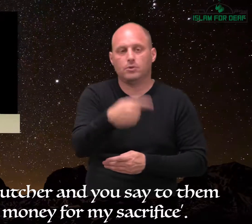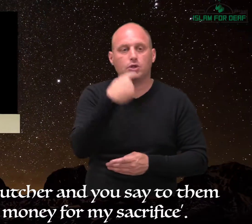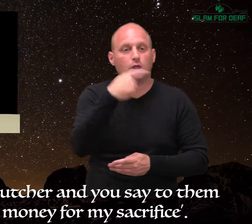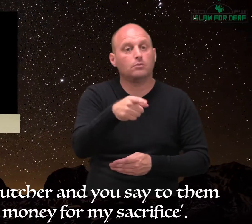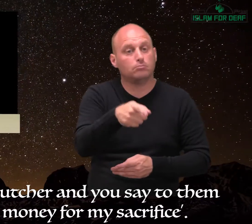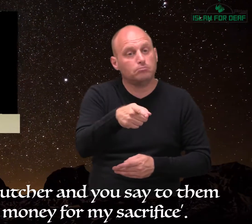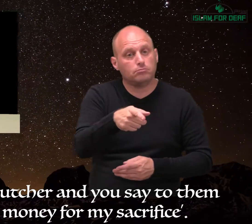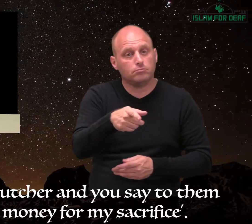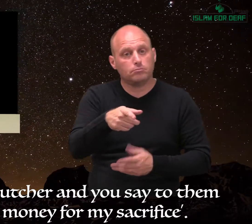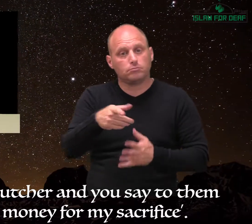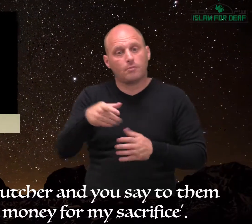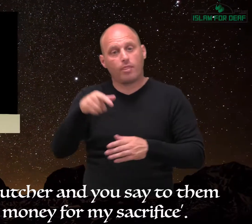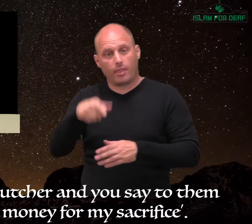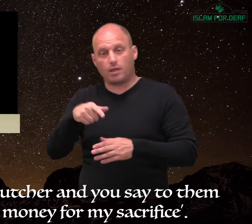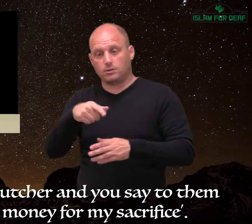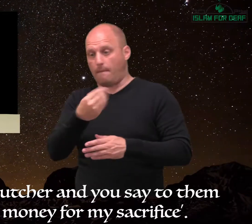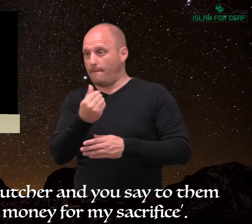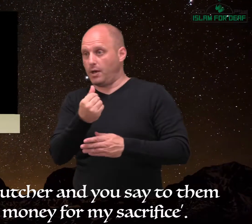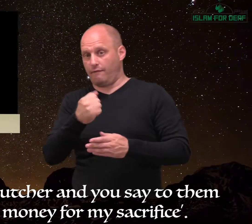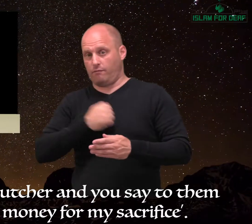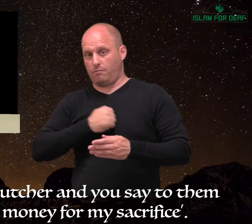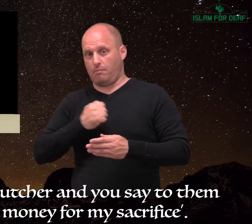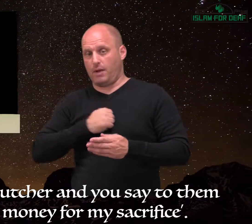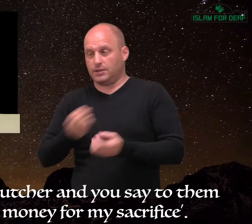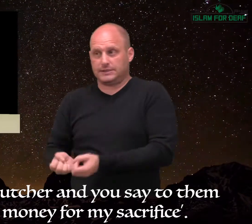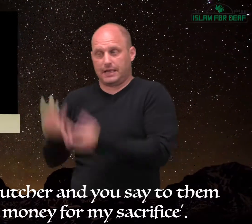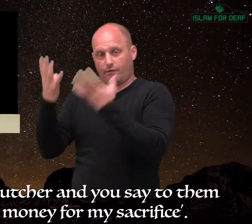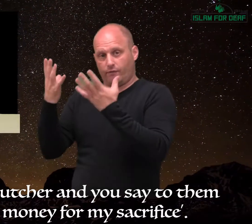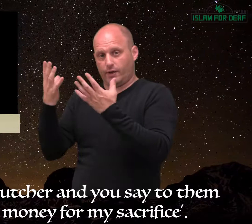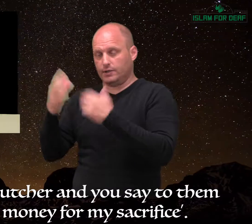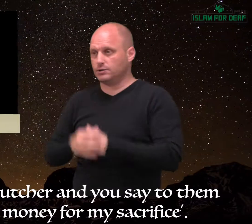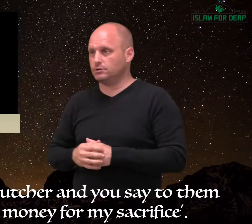to them that this is the money for my sacrifice.